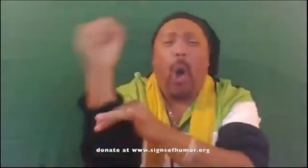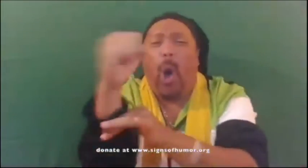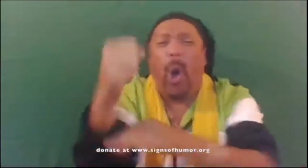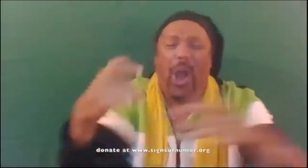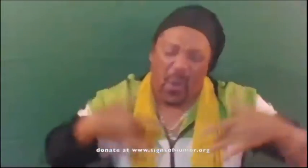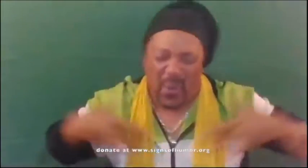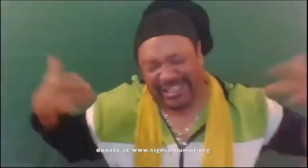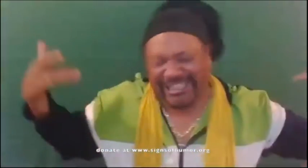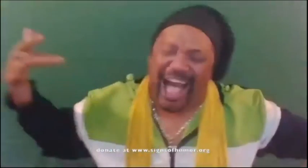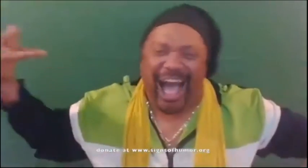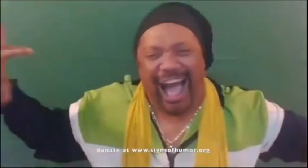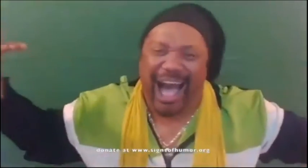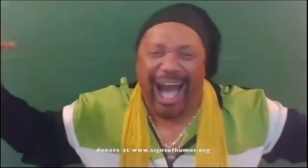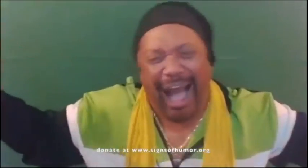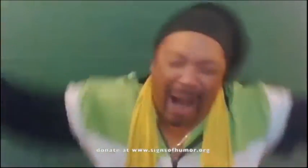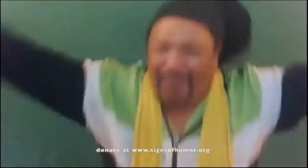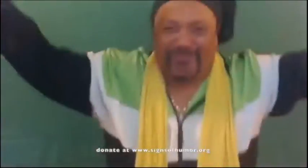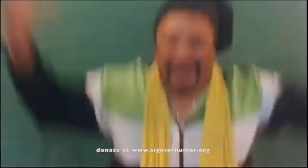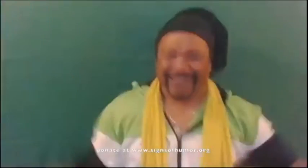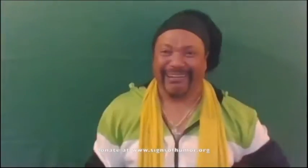baby? Head rolling all, what it do?